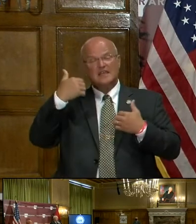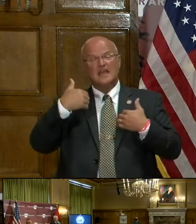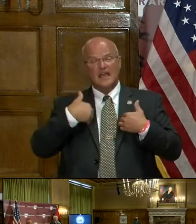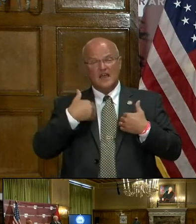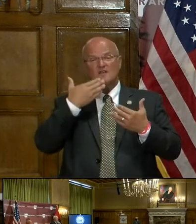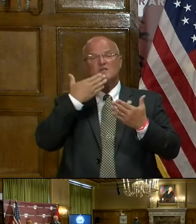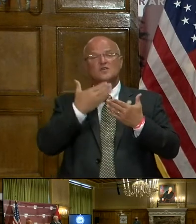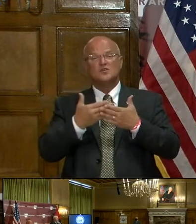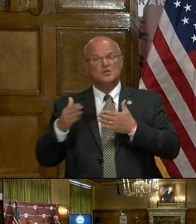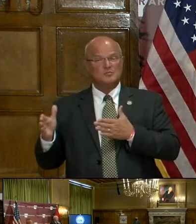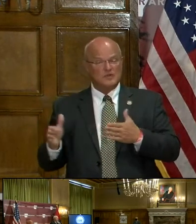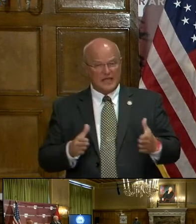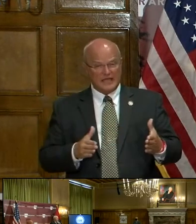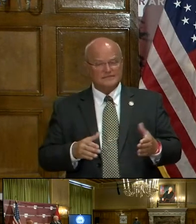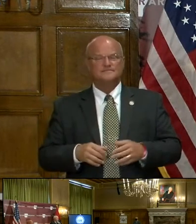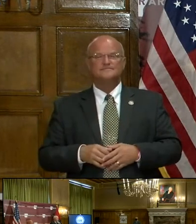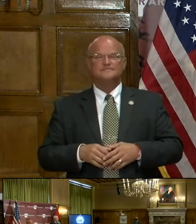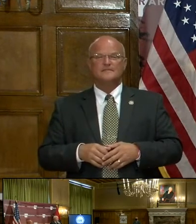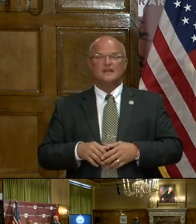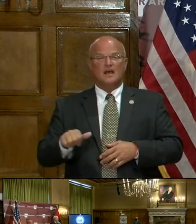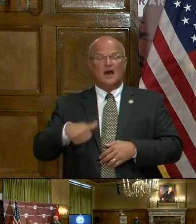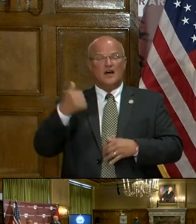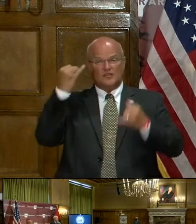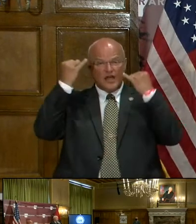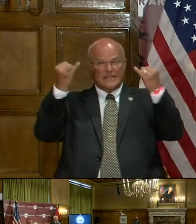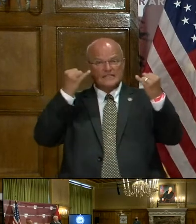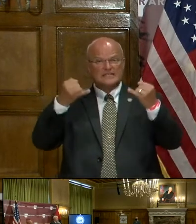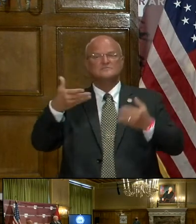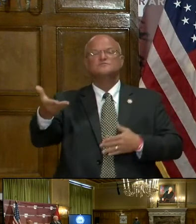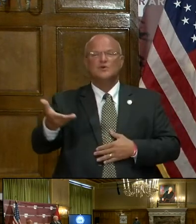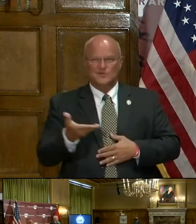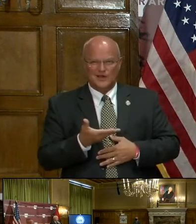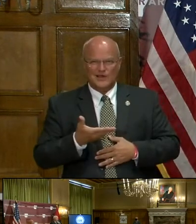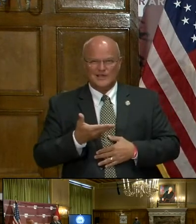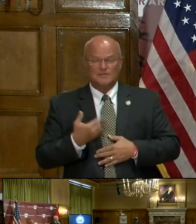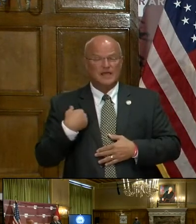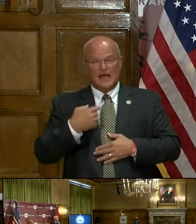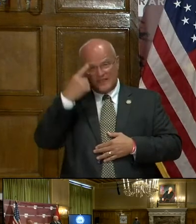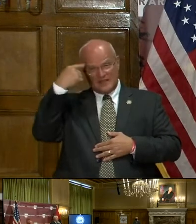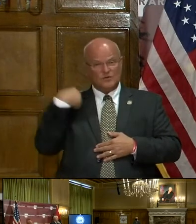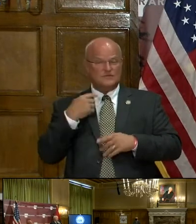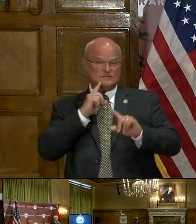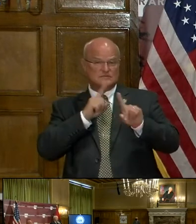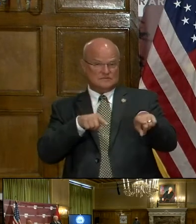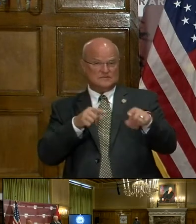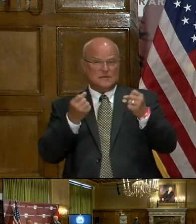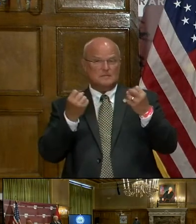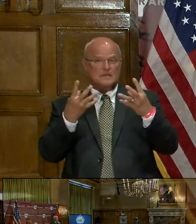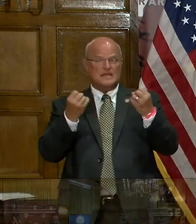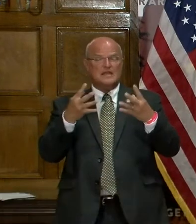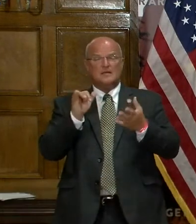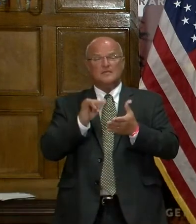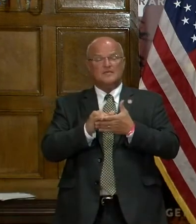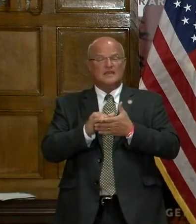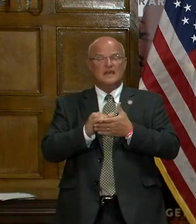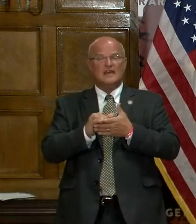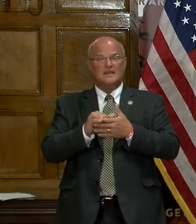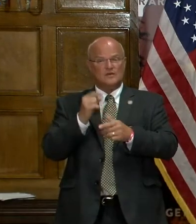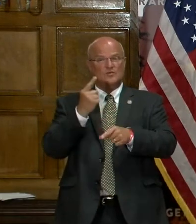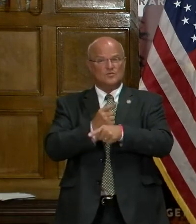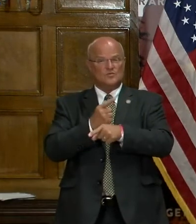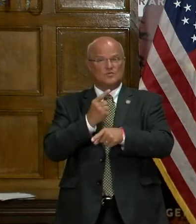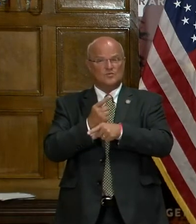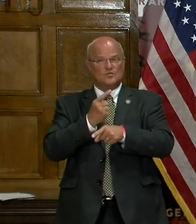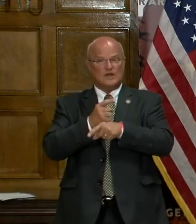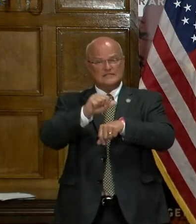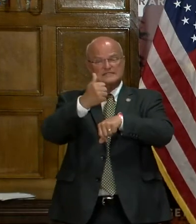that, but we welcome those ideas, and we've been responsive to many of those that we think are